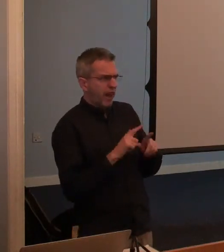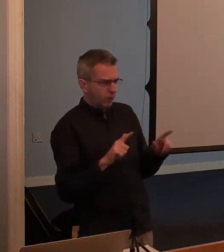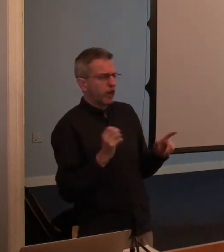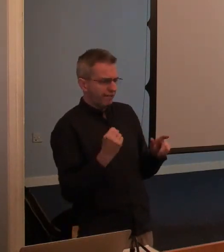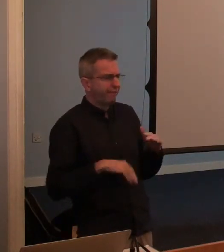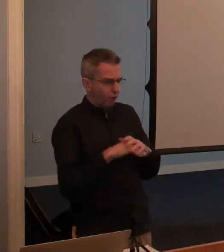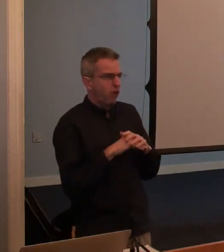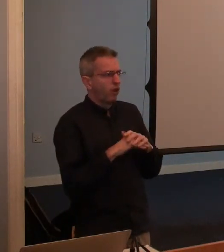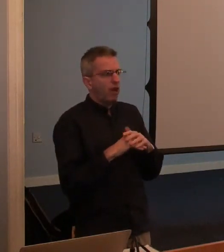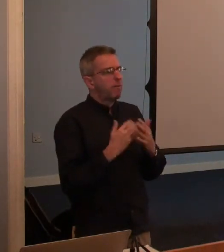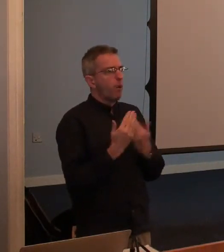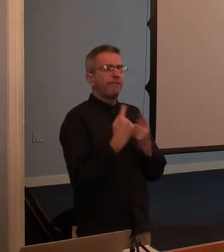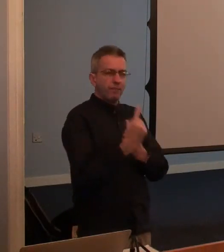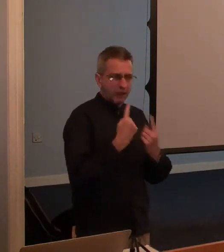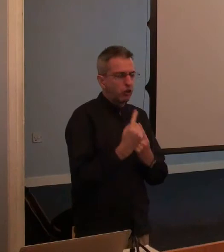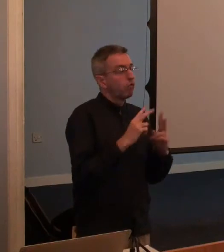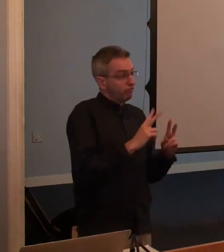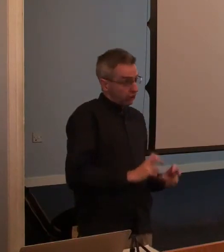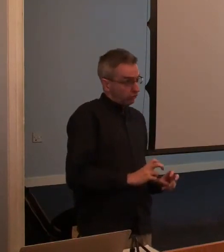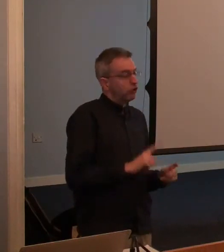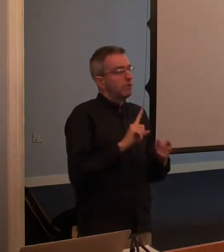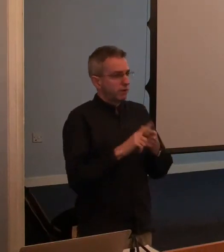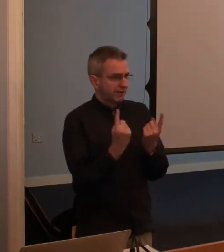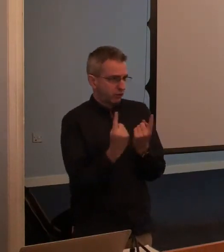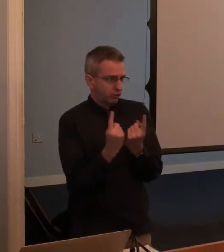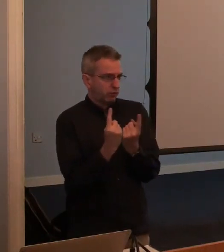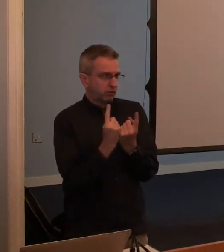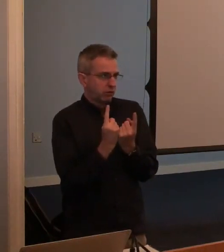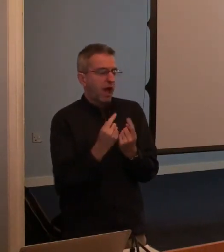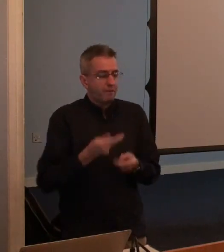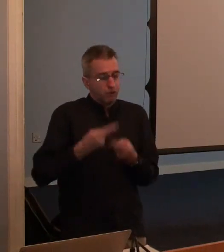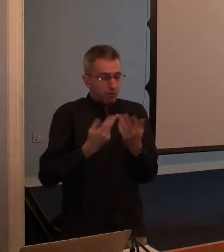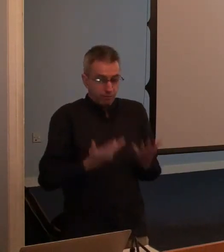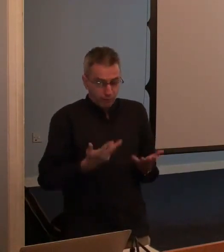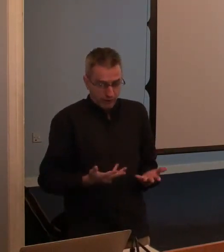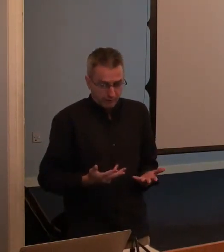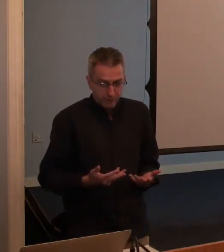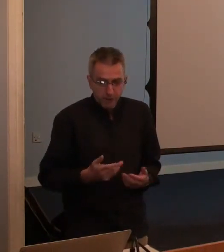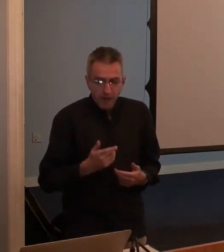It's got both languages, BSL and English. The full information is there. So it's a fully bilingual website.